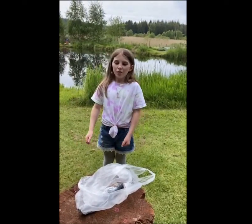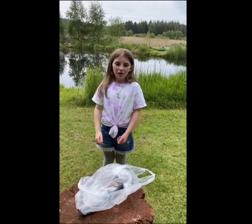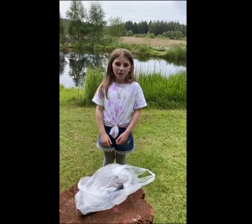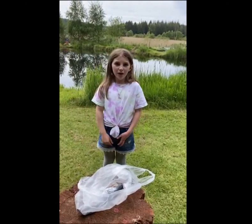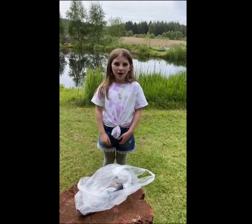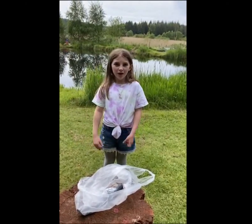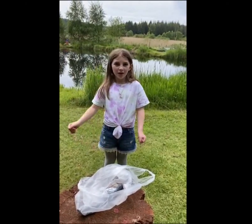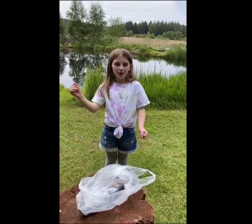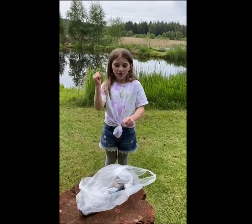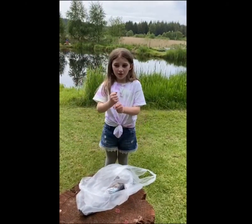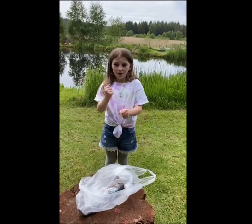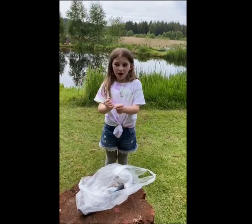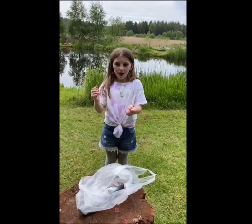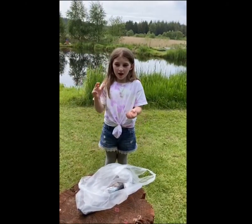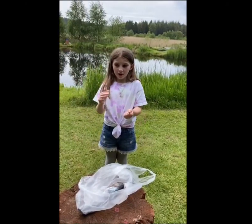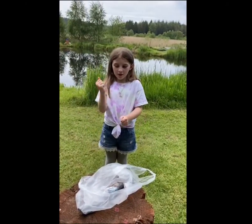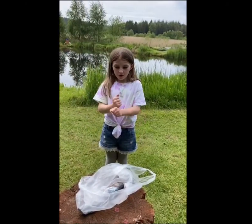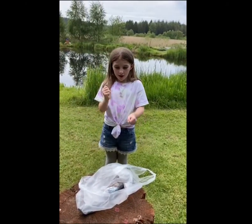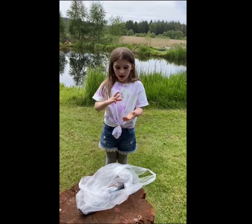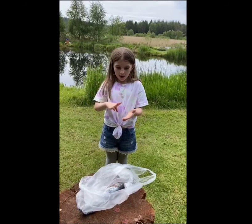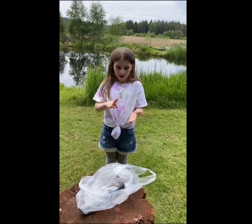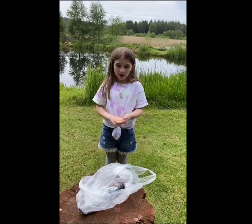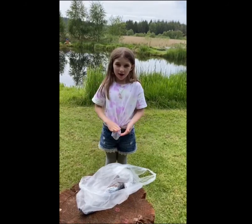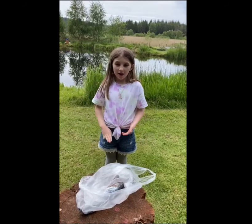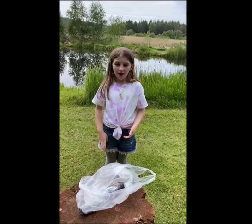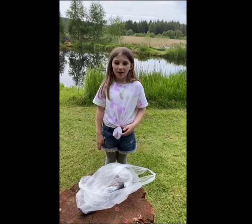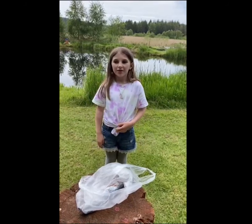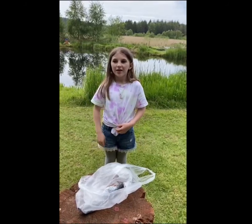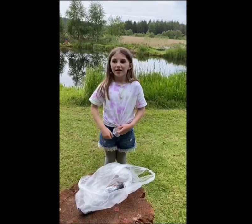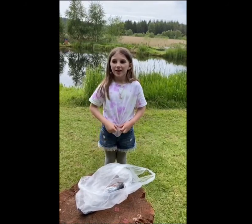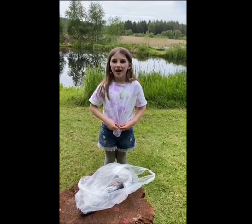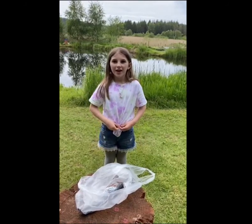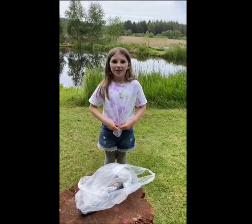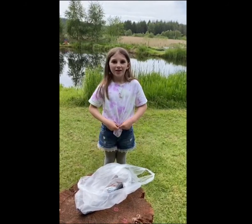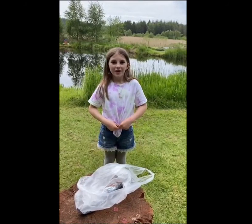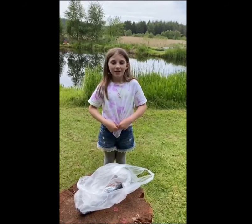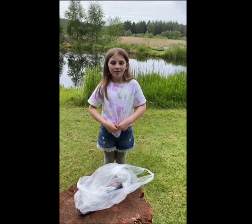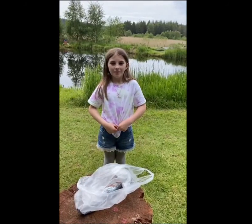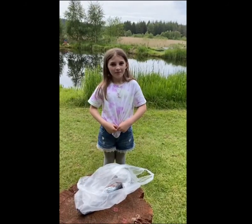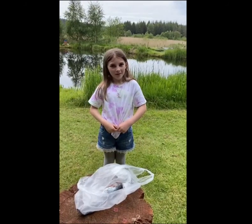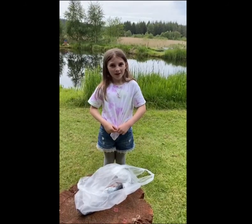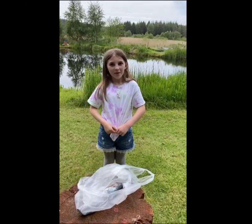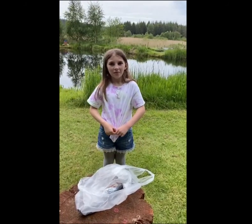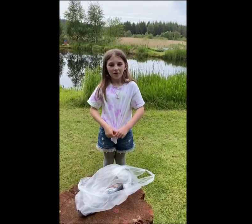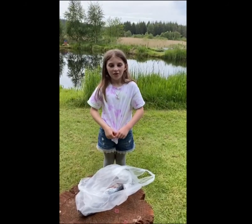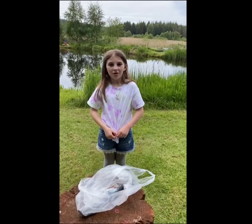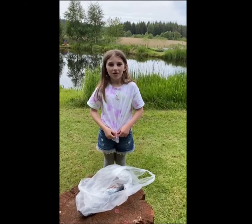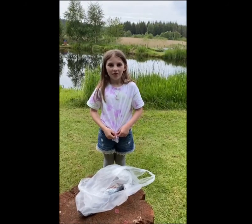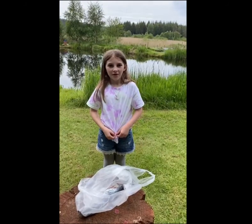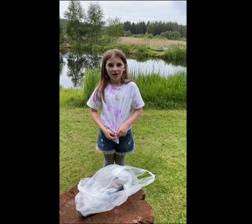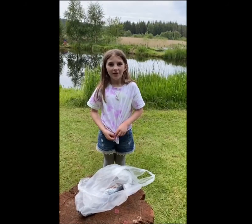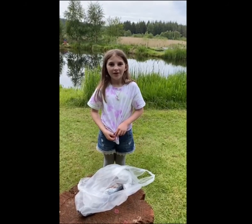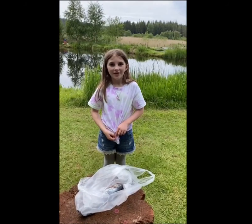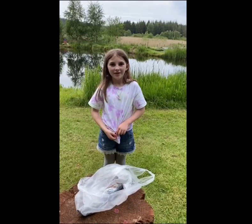With my granny and granddad, me and my brother caught a fish.